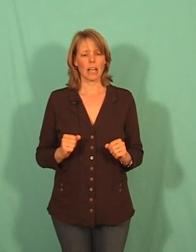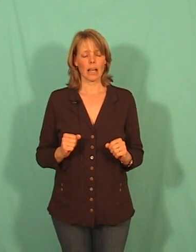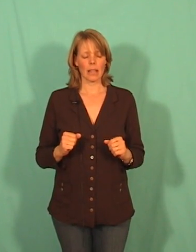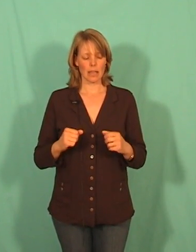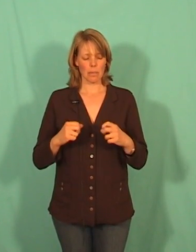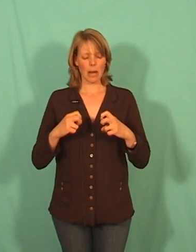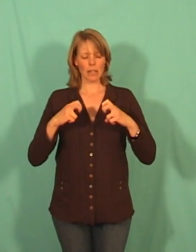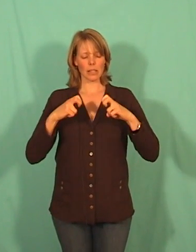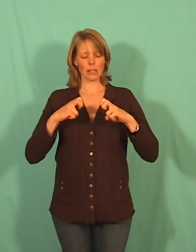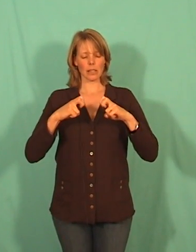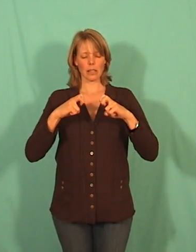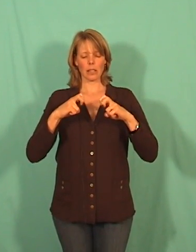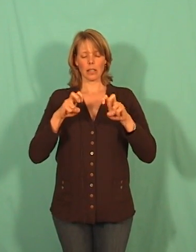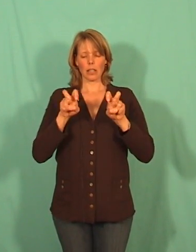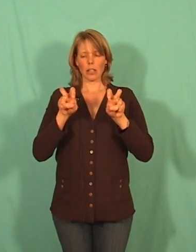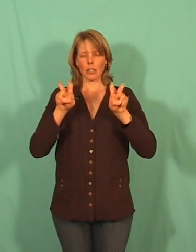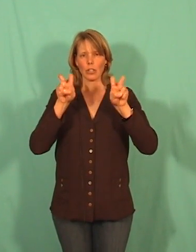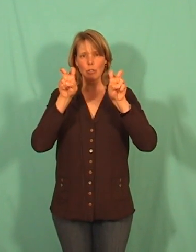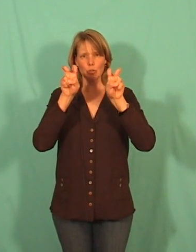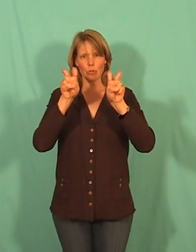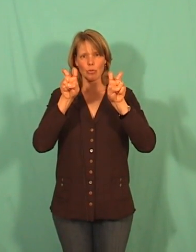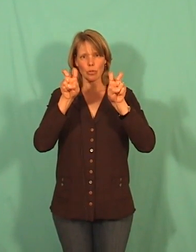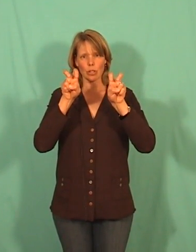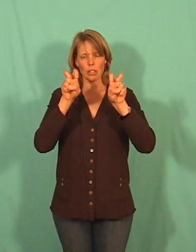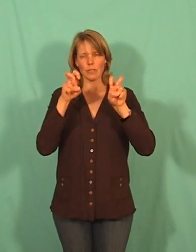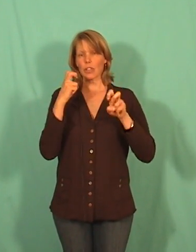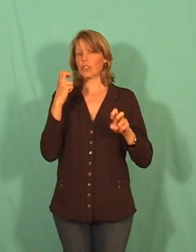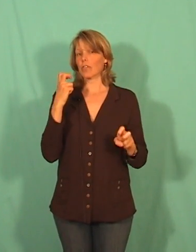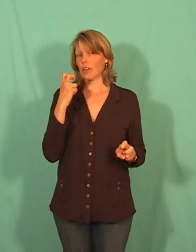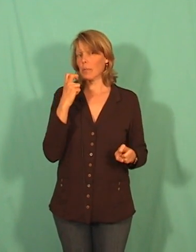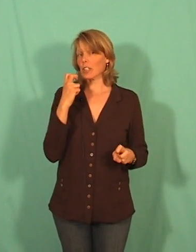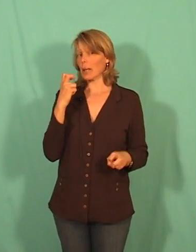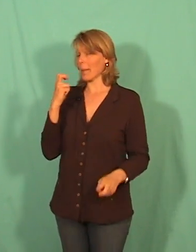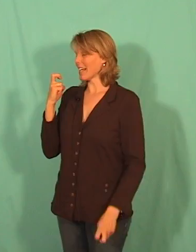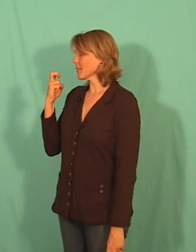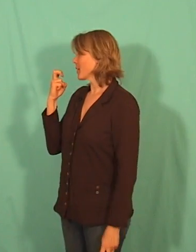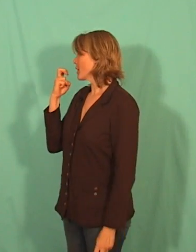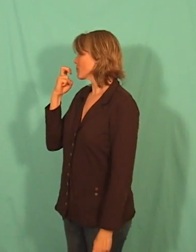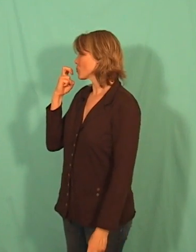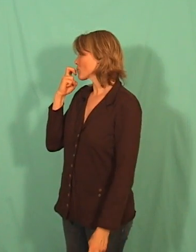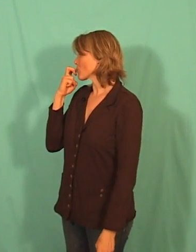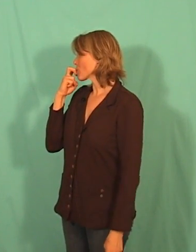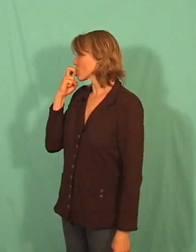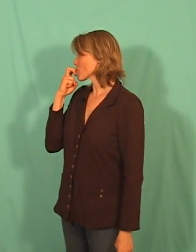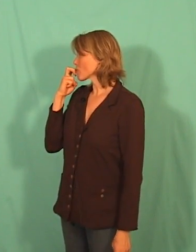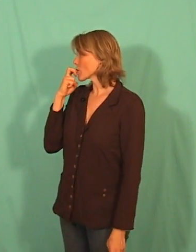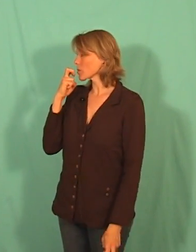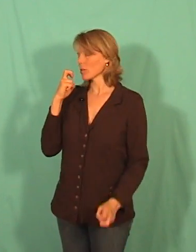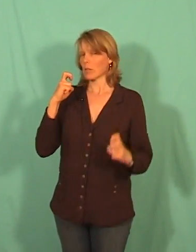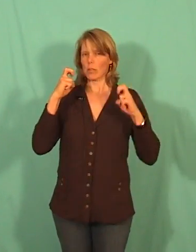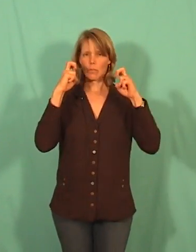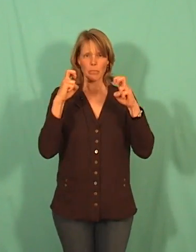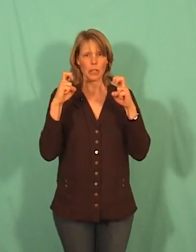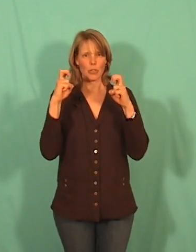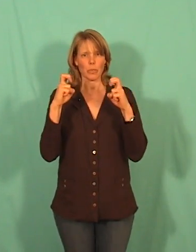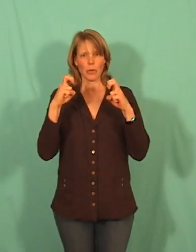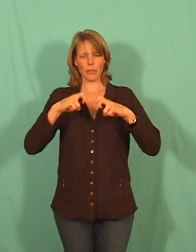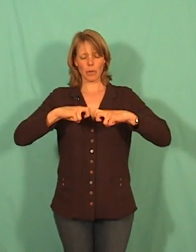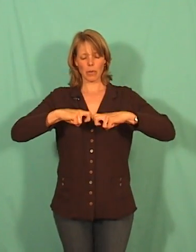And then puzzle, you crook these fingers very much like pacifier, but you do both of them and